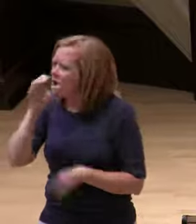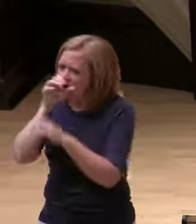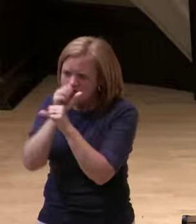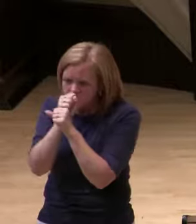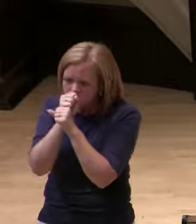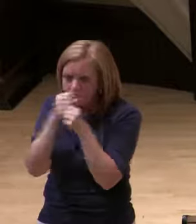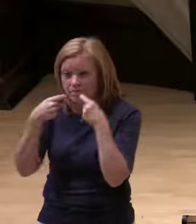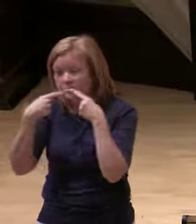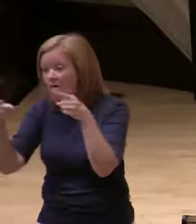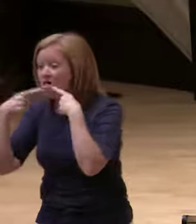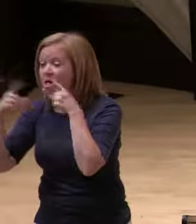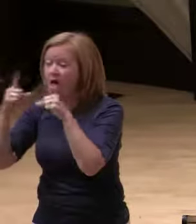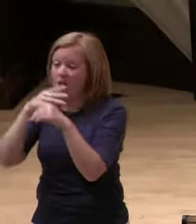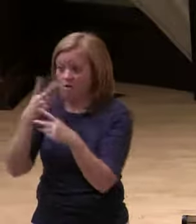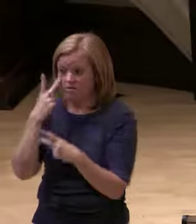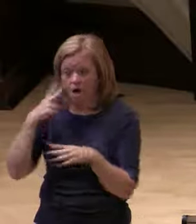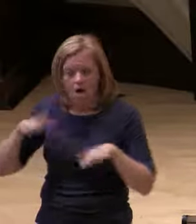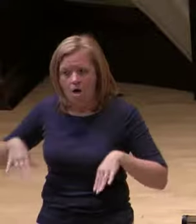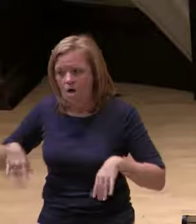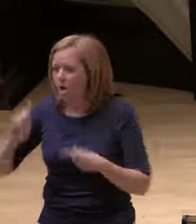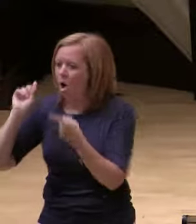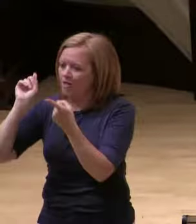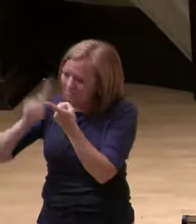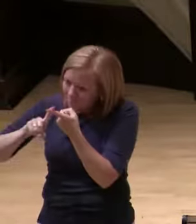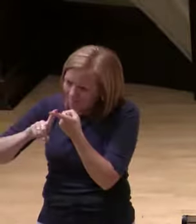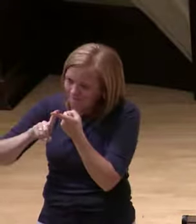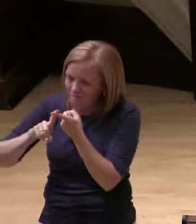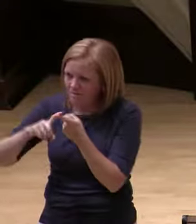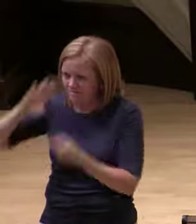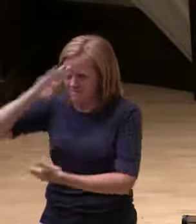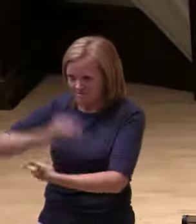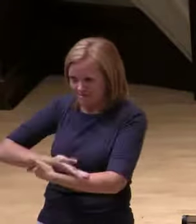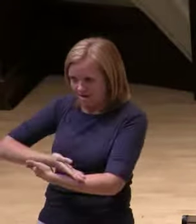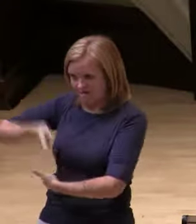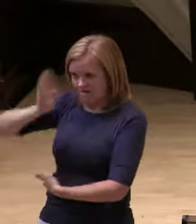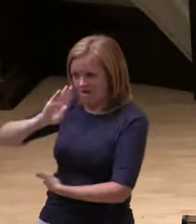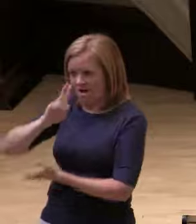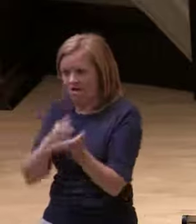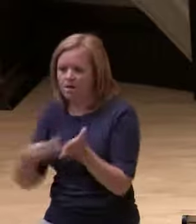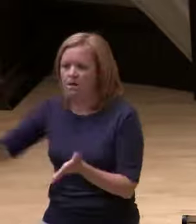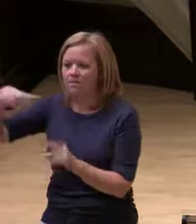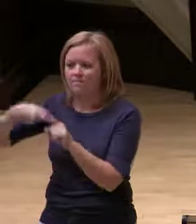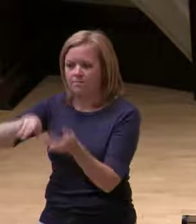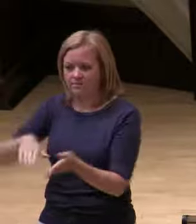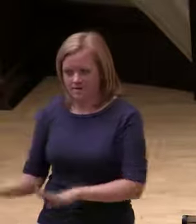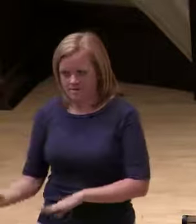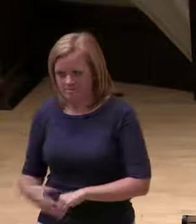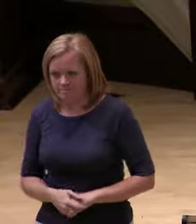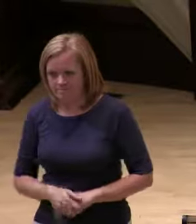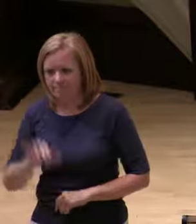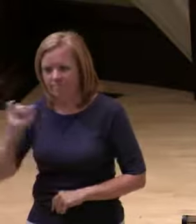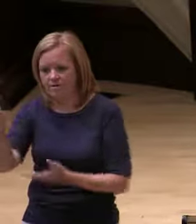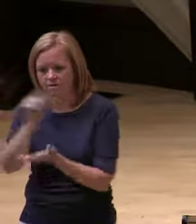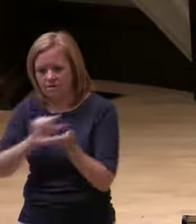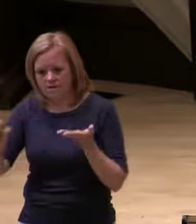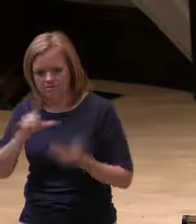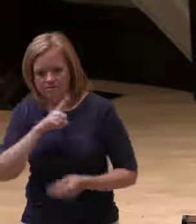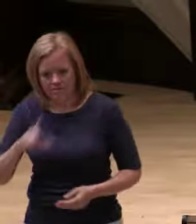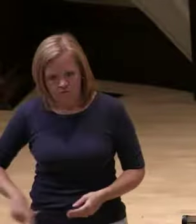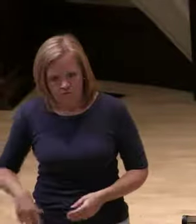vision to anyone until the Son of Humanity has been raised from the dead. The Gospel of the Lord.